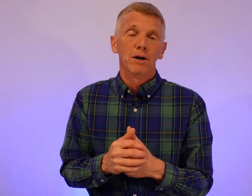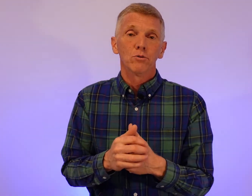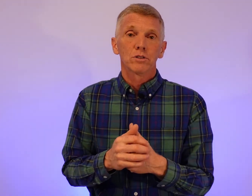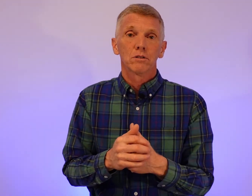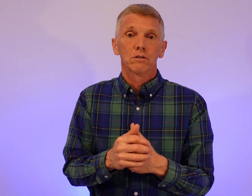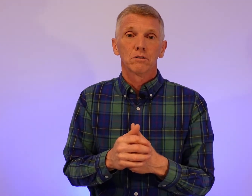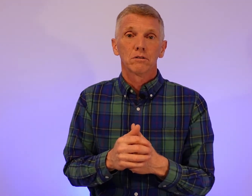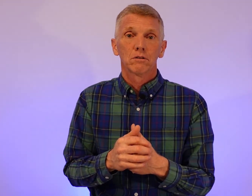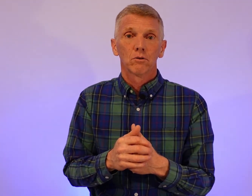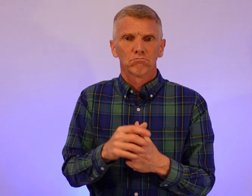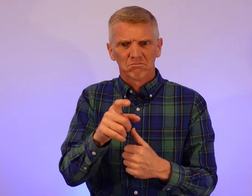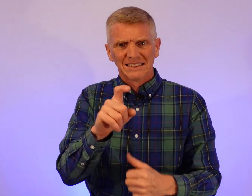bones?